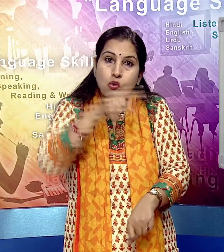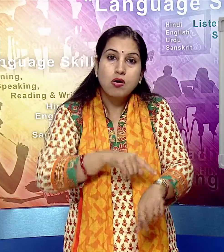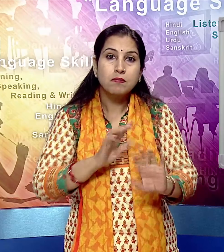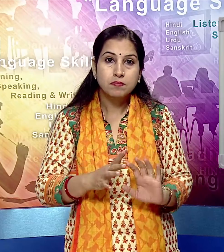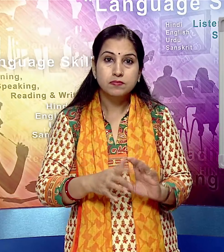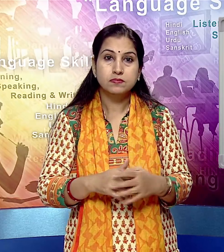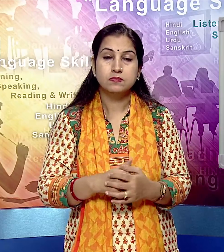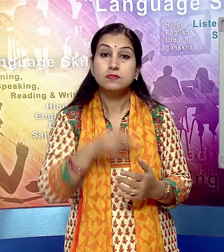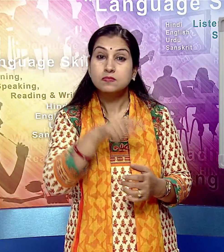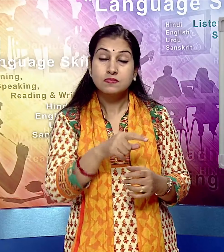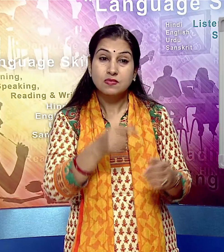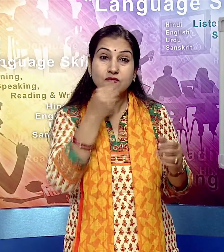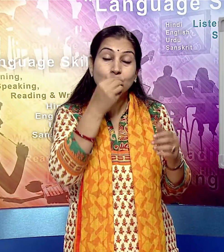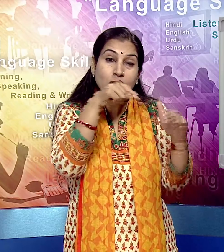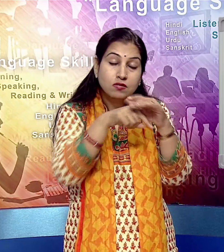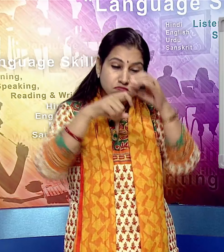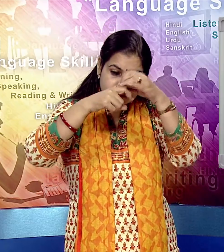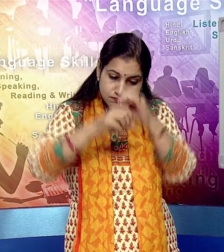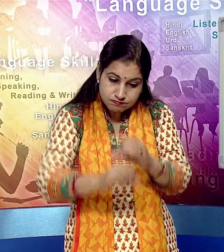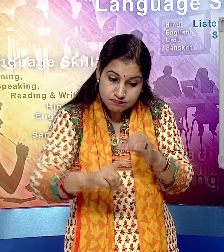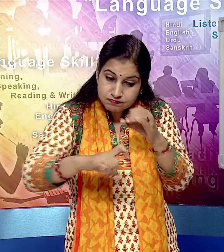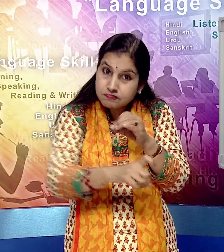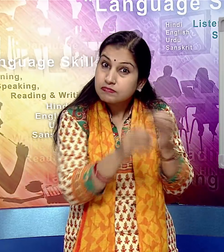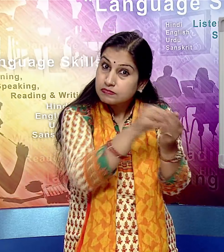presence of microorganisms or insects,